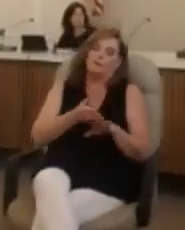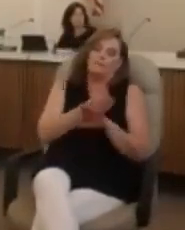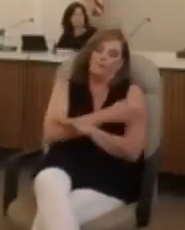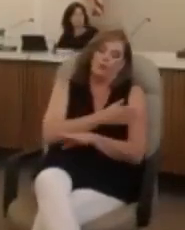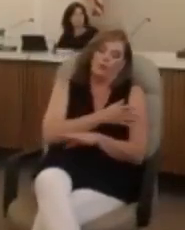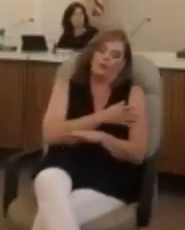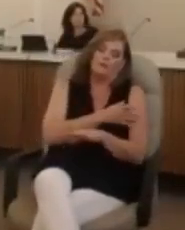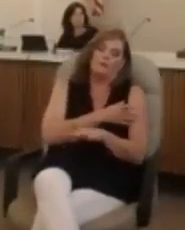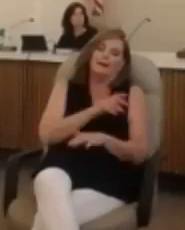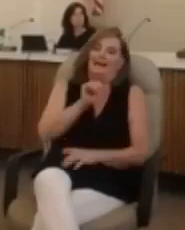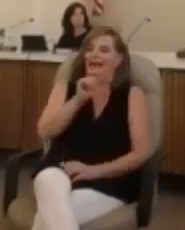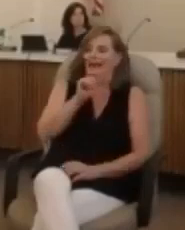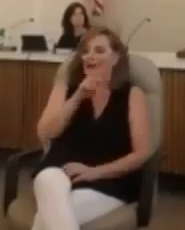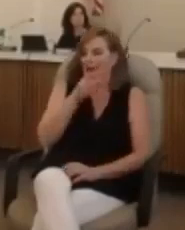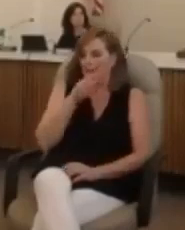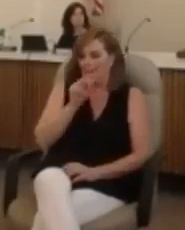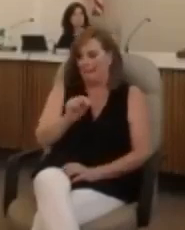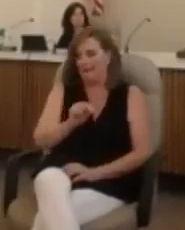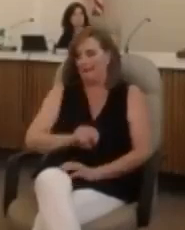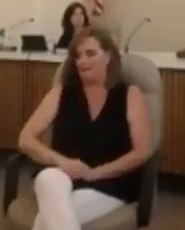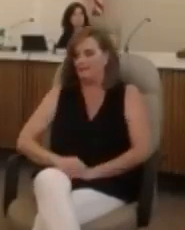year in office.